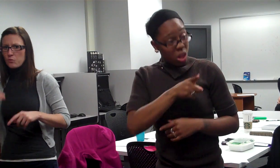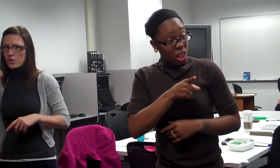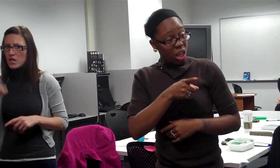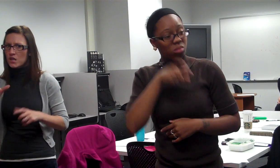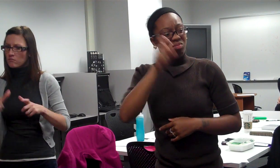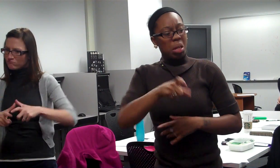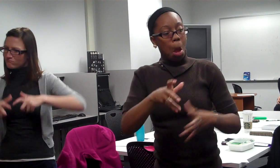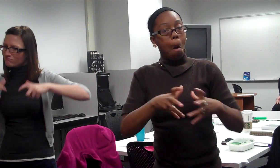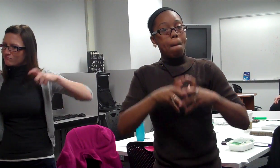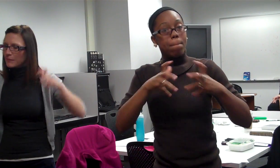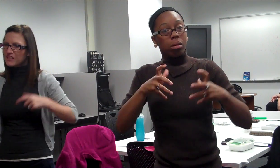teeth."